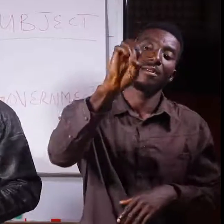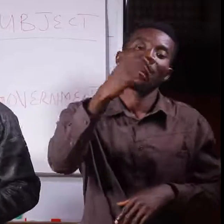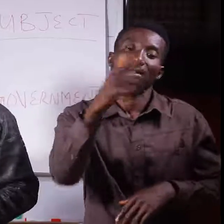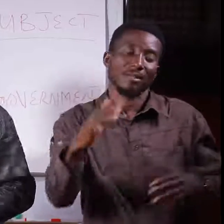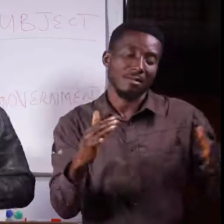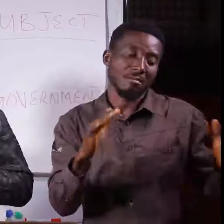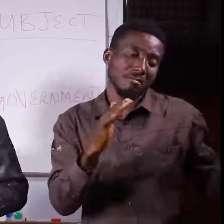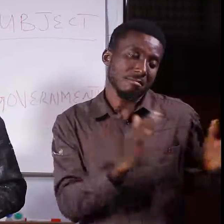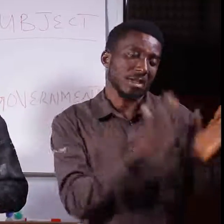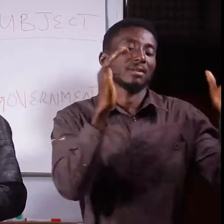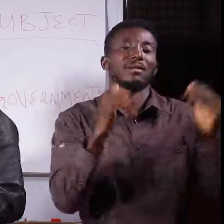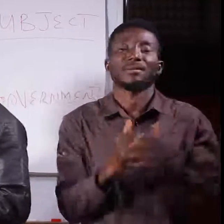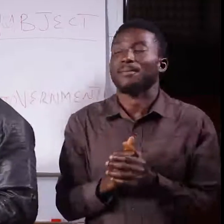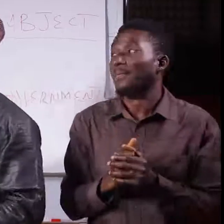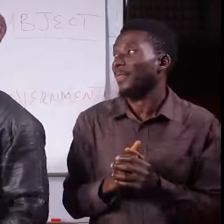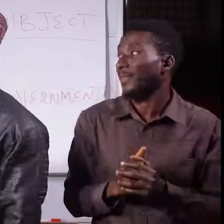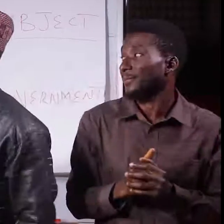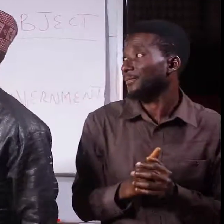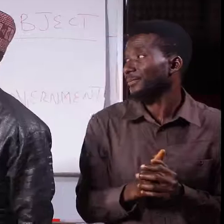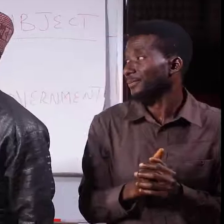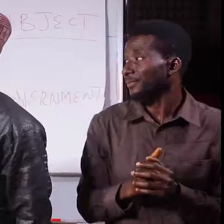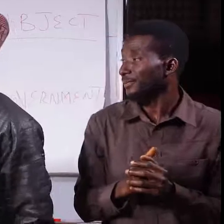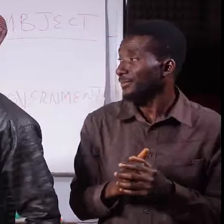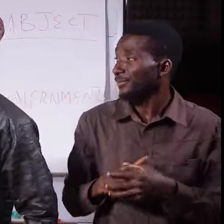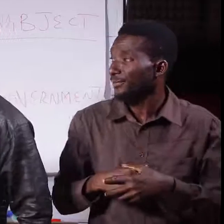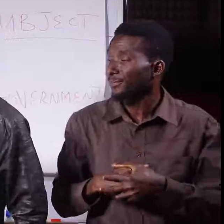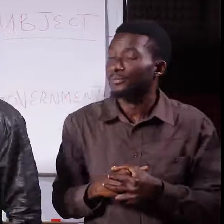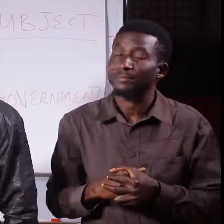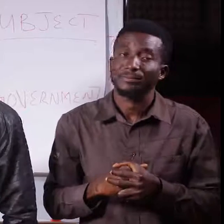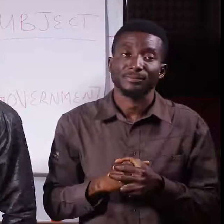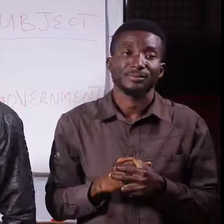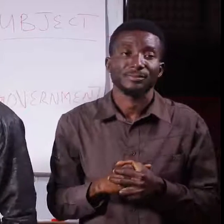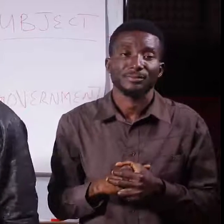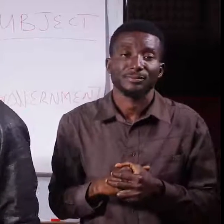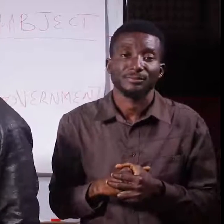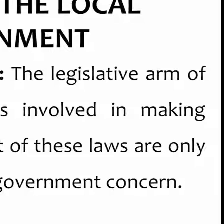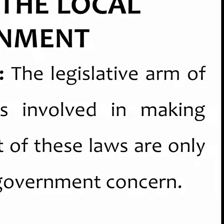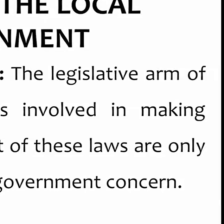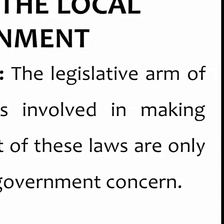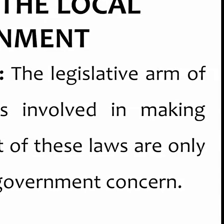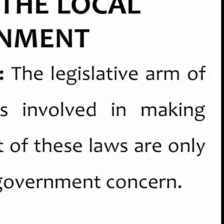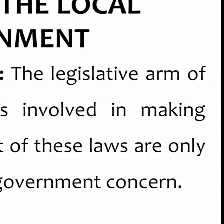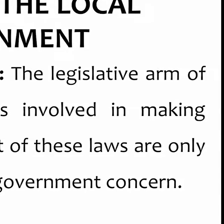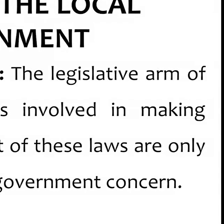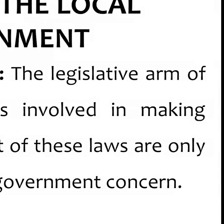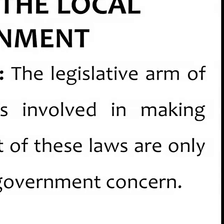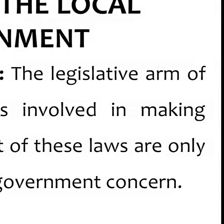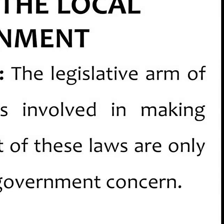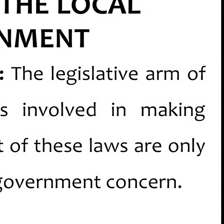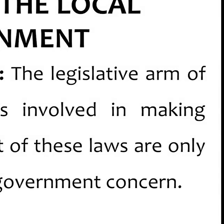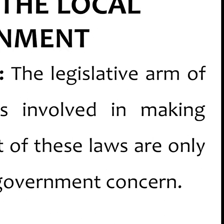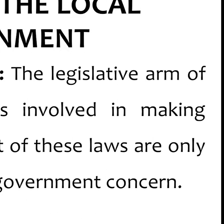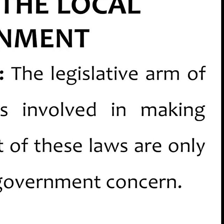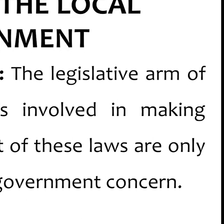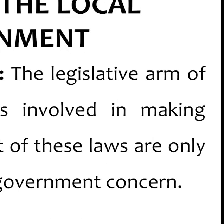created legally as mentioned in our definition, or rather in our introduction. Power of the